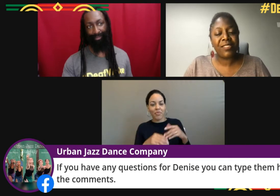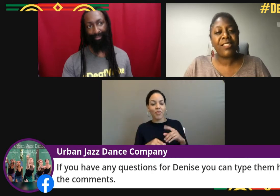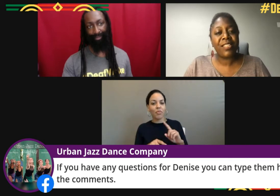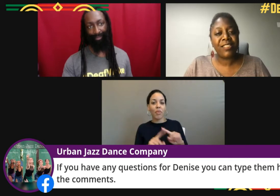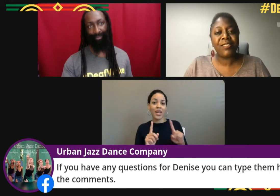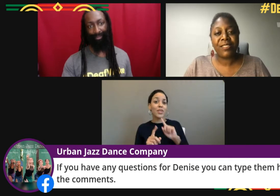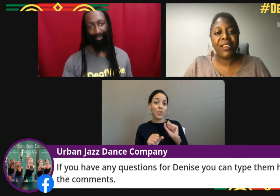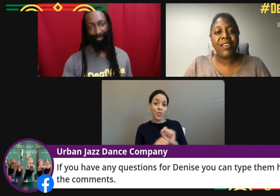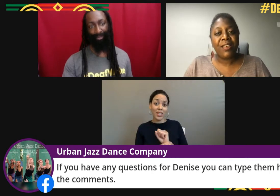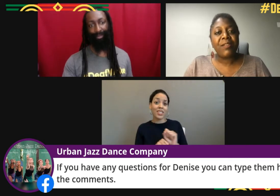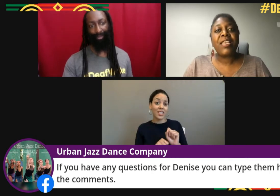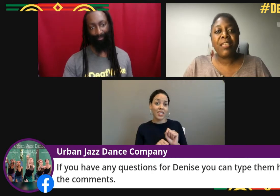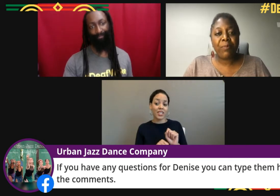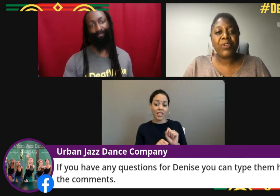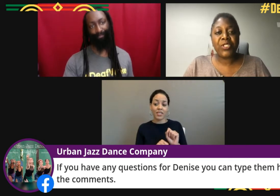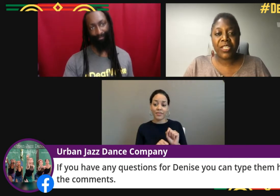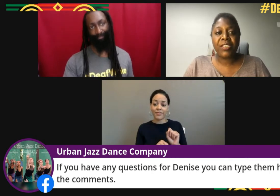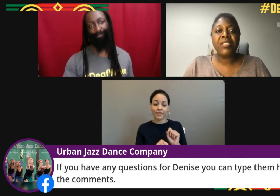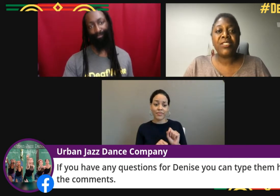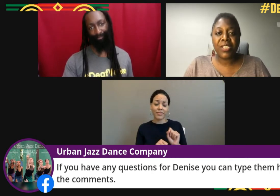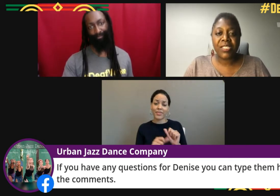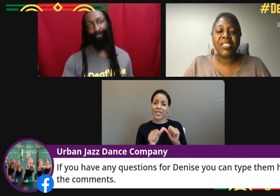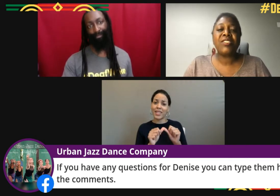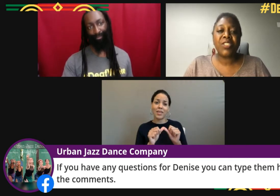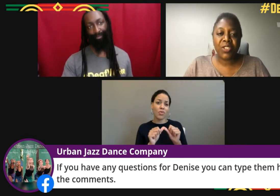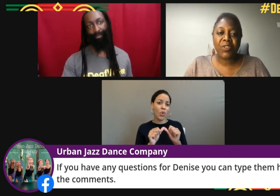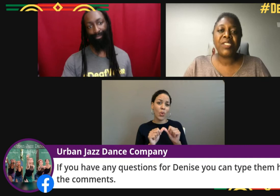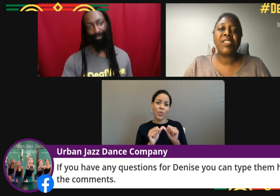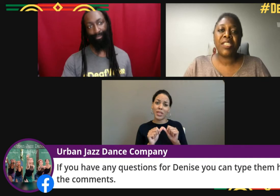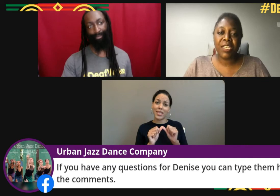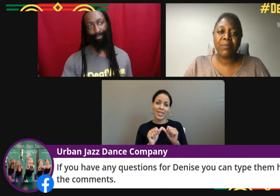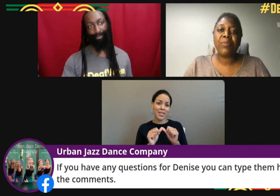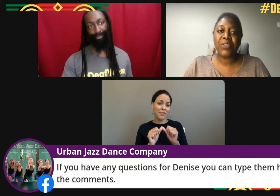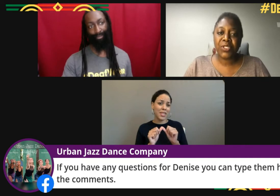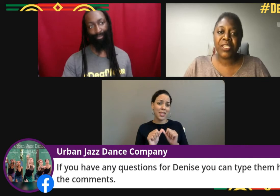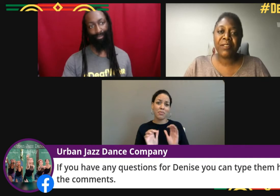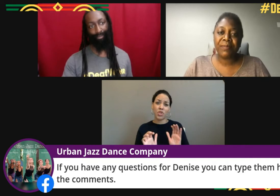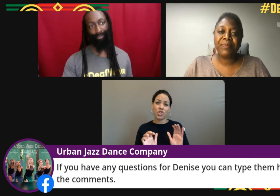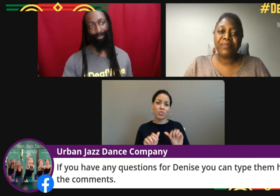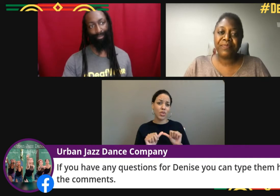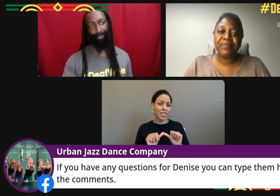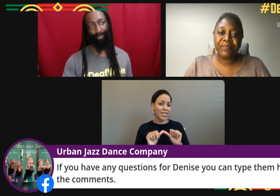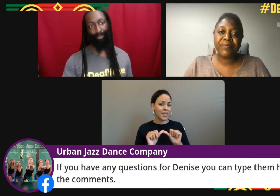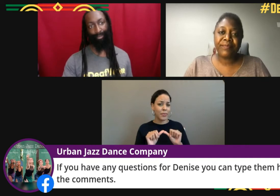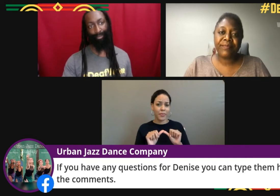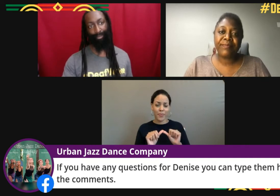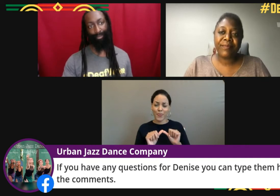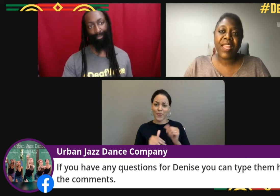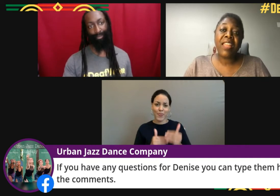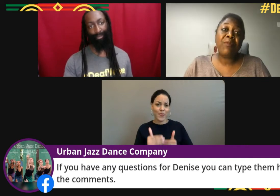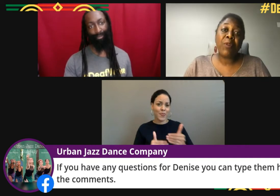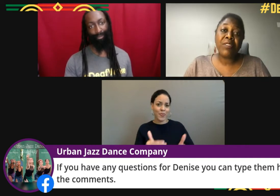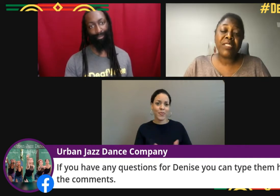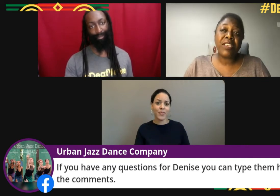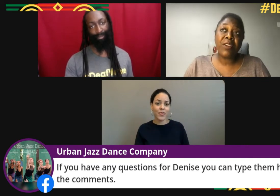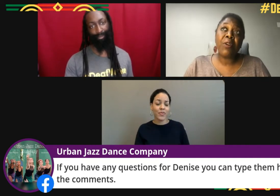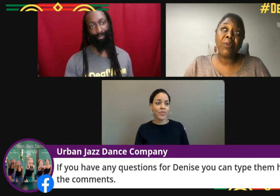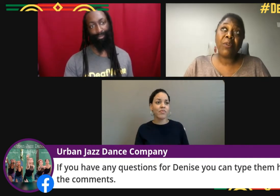is, it is keep pushing. Just continue to keep pushing.